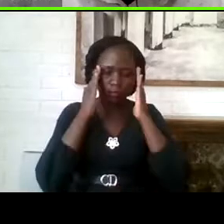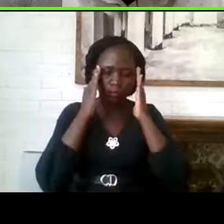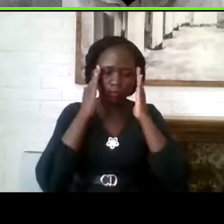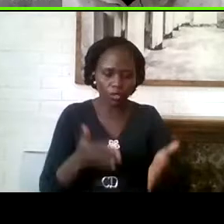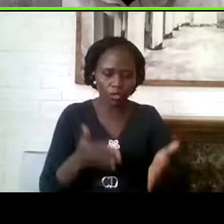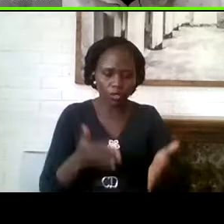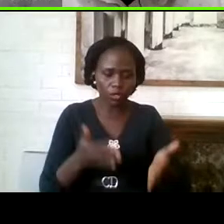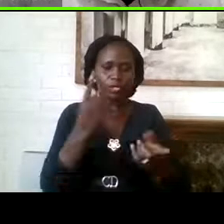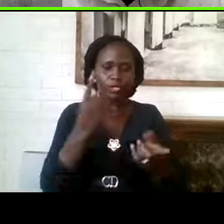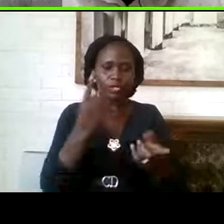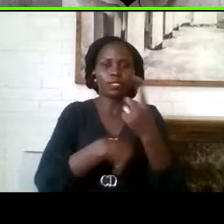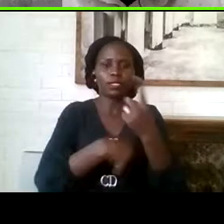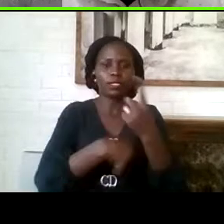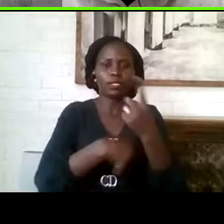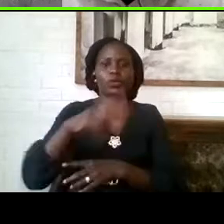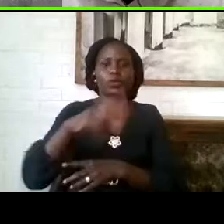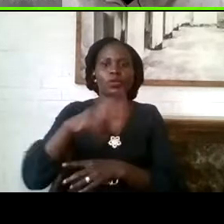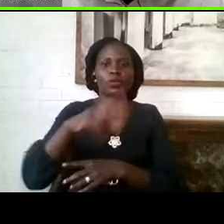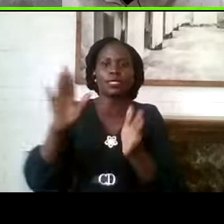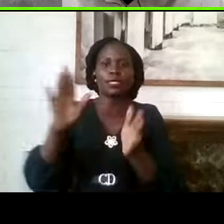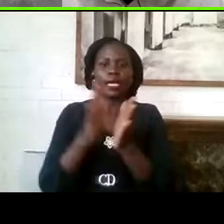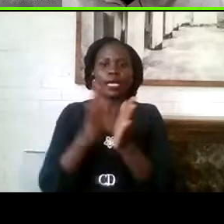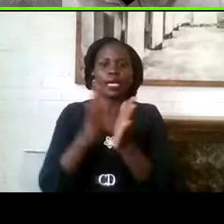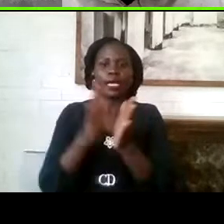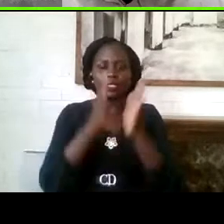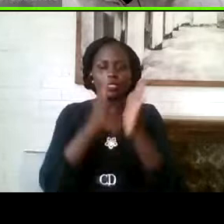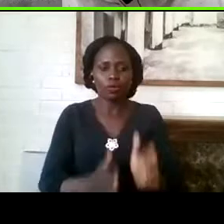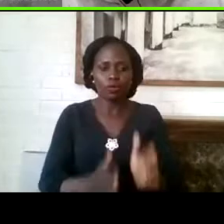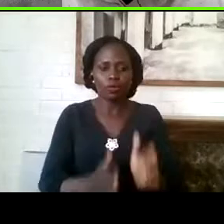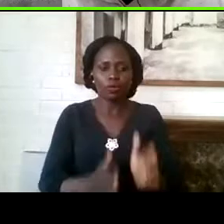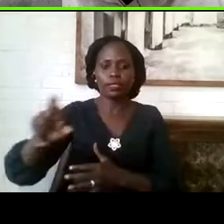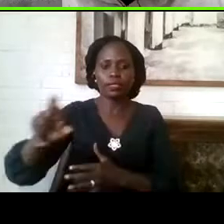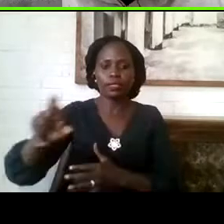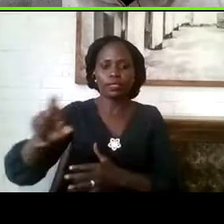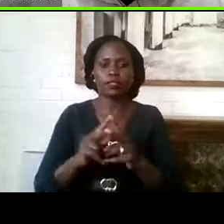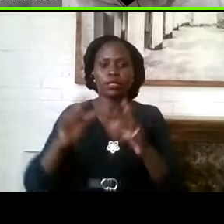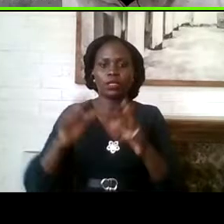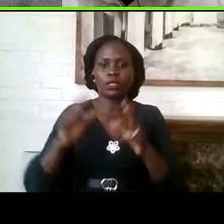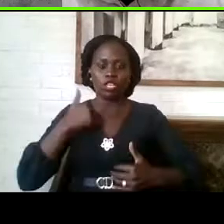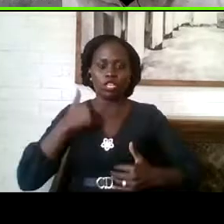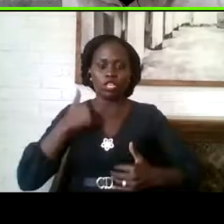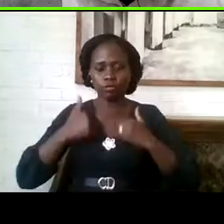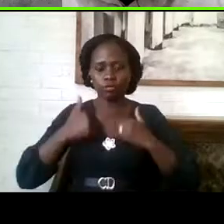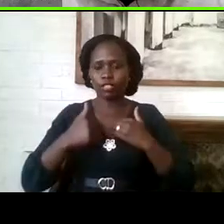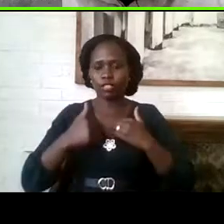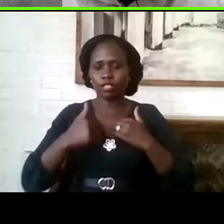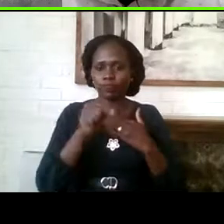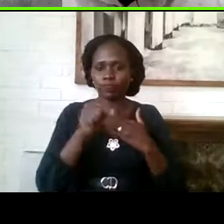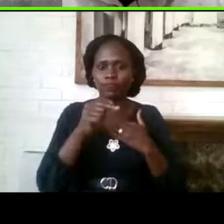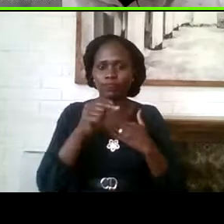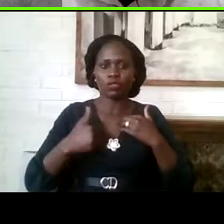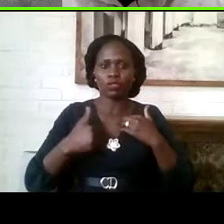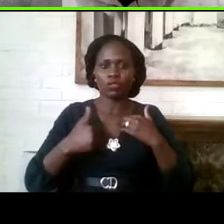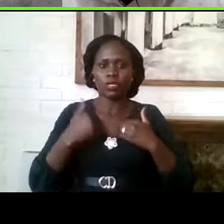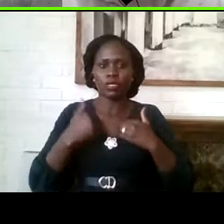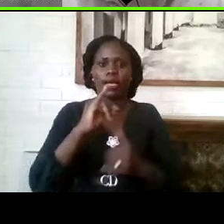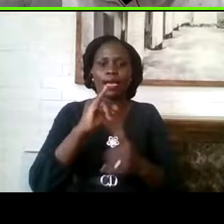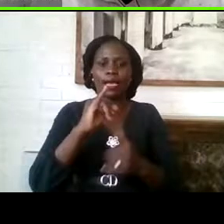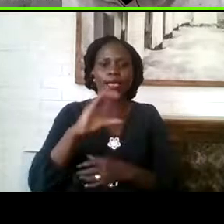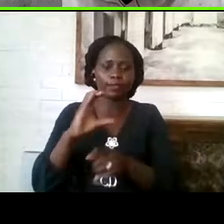very great interest in ICT accessibility for persons with disabilities, as I believe